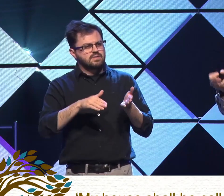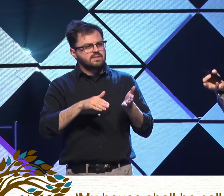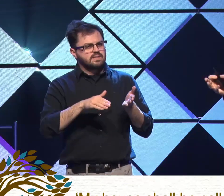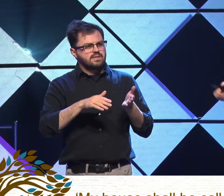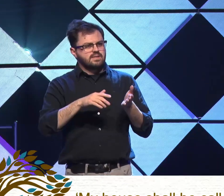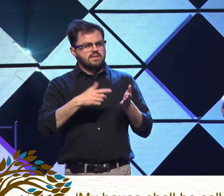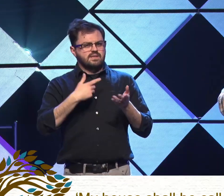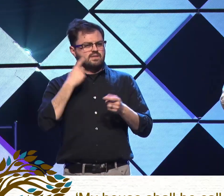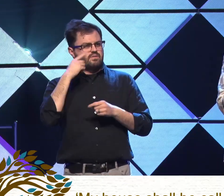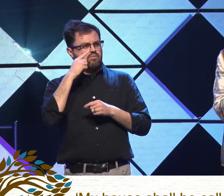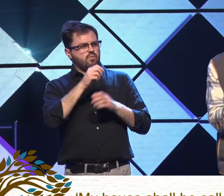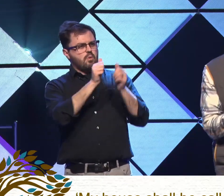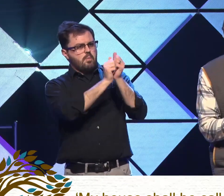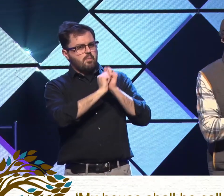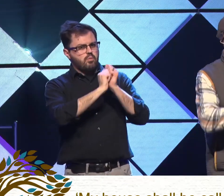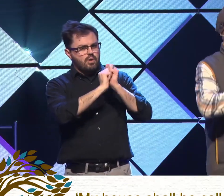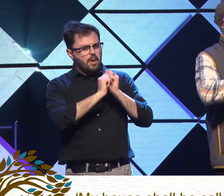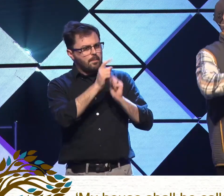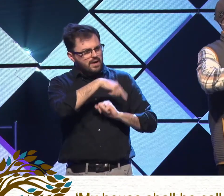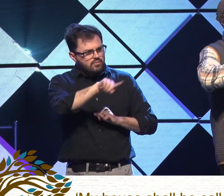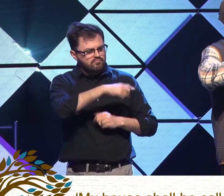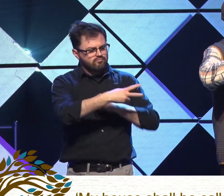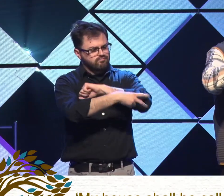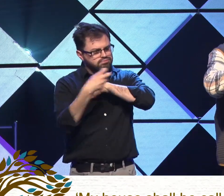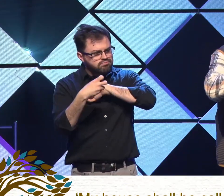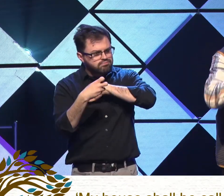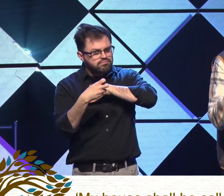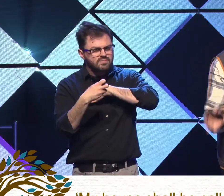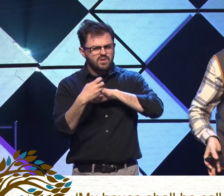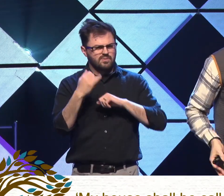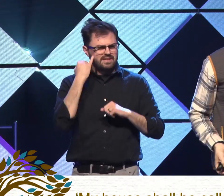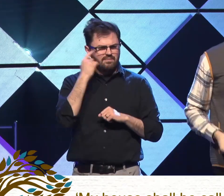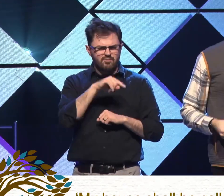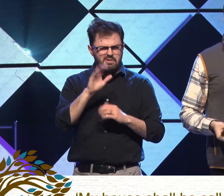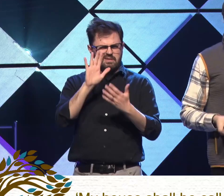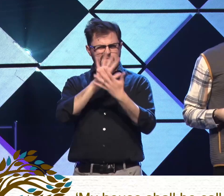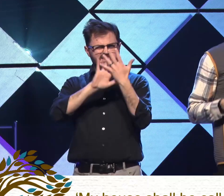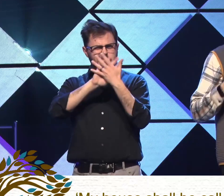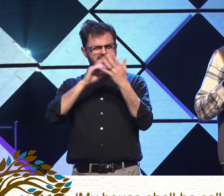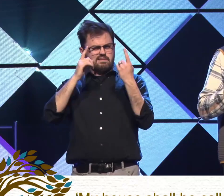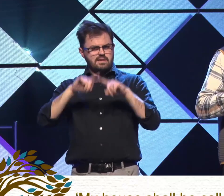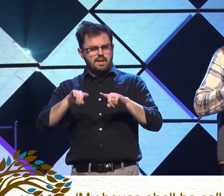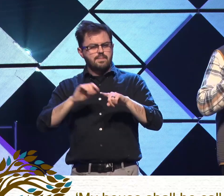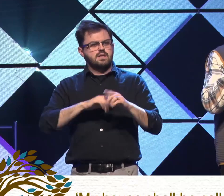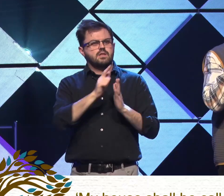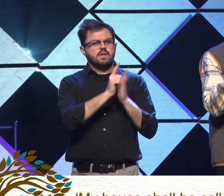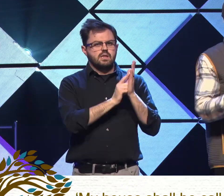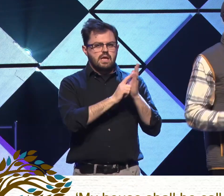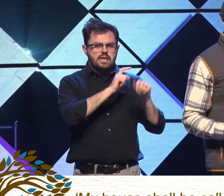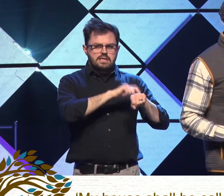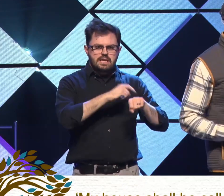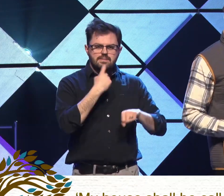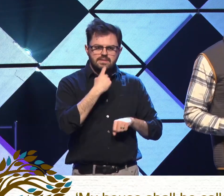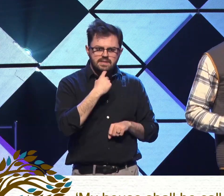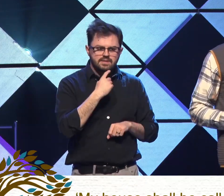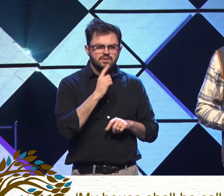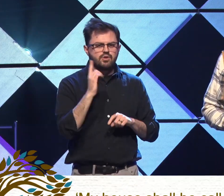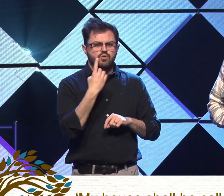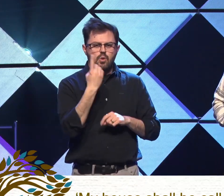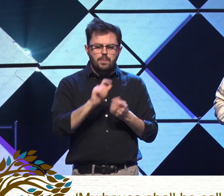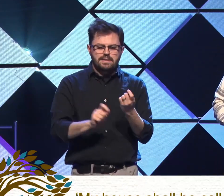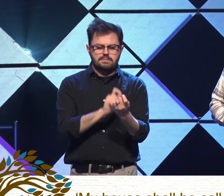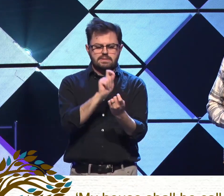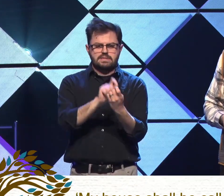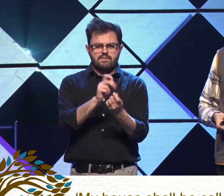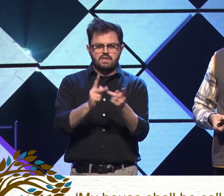robbers. So what's going on here, in case you're not familiar? The laws of the temple at the time would require only certain money could be used. So you